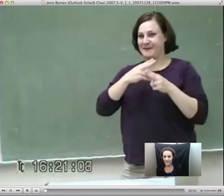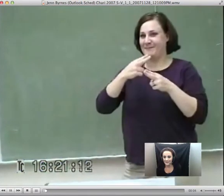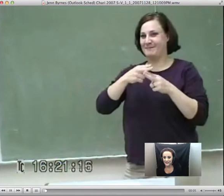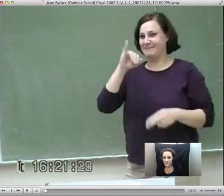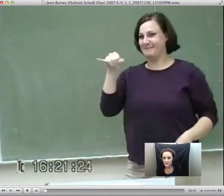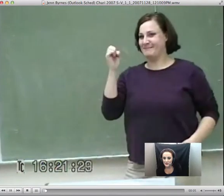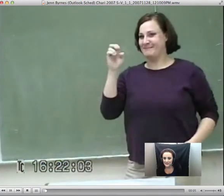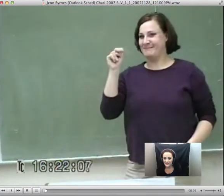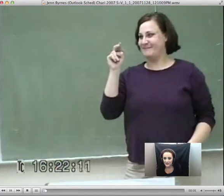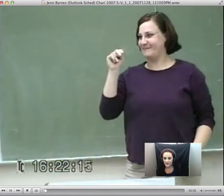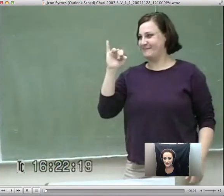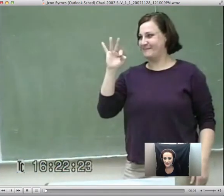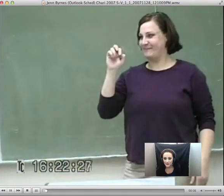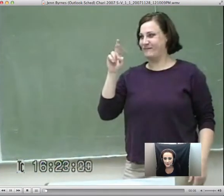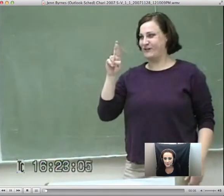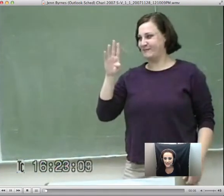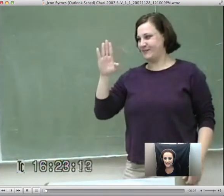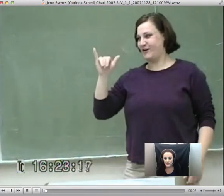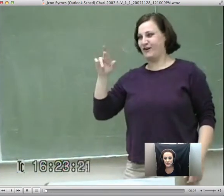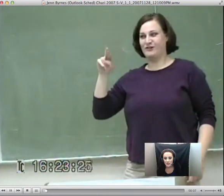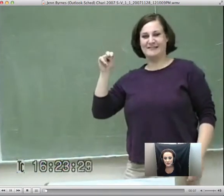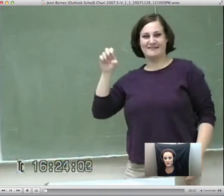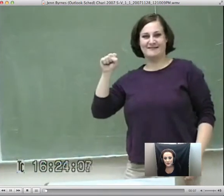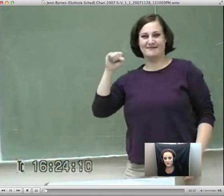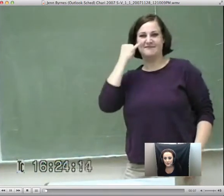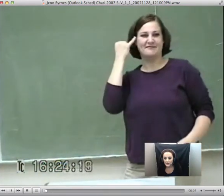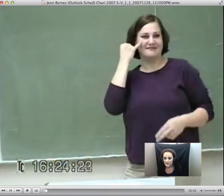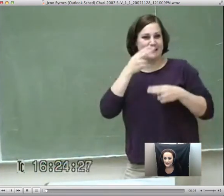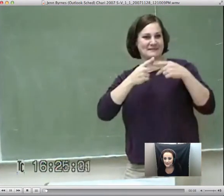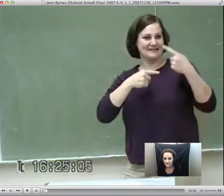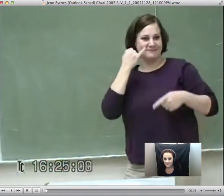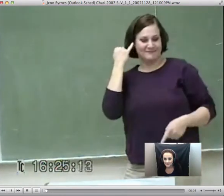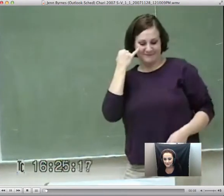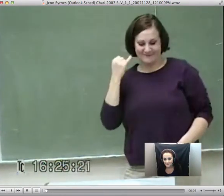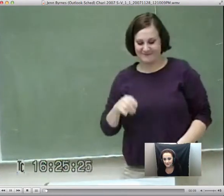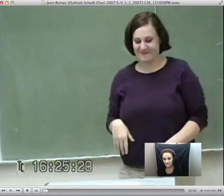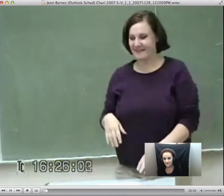I am going to introduce myself. My name is Jennifer Burns,